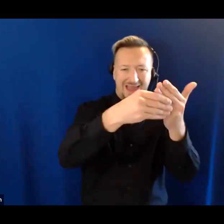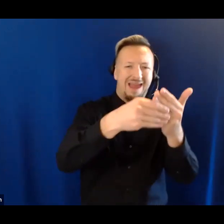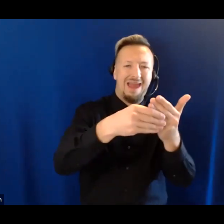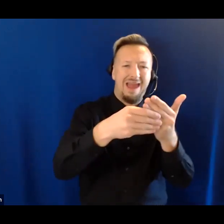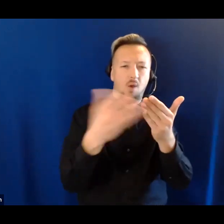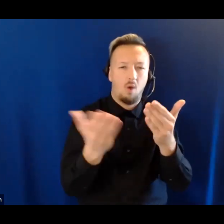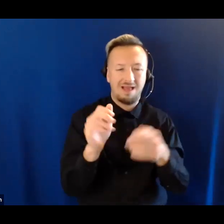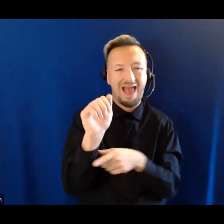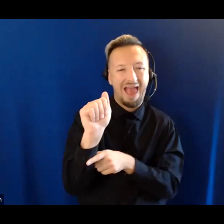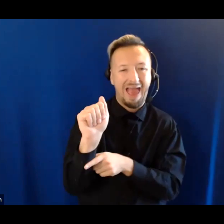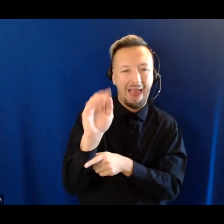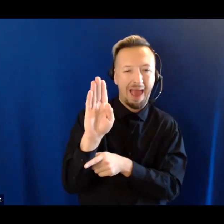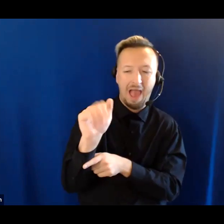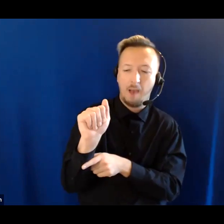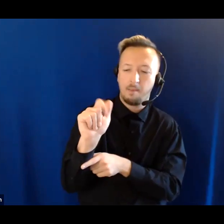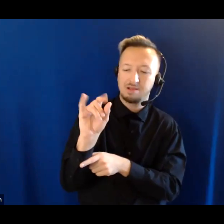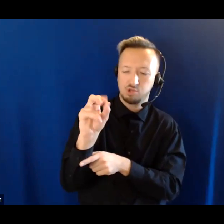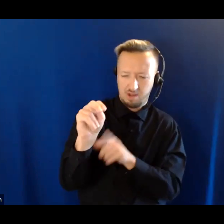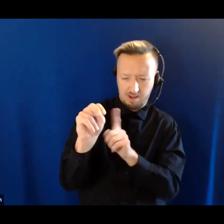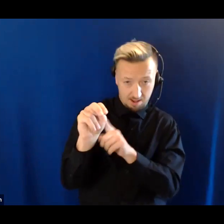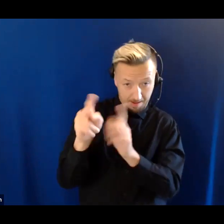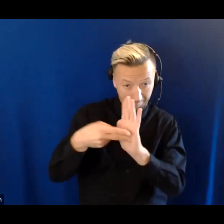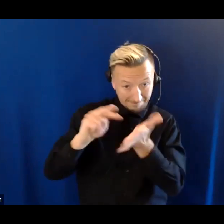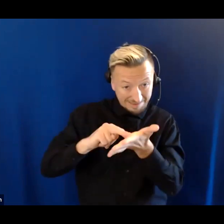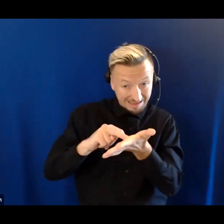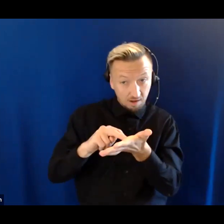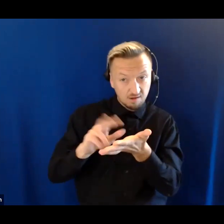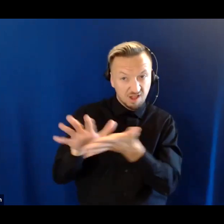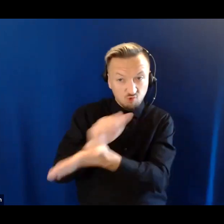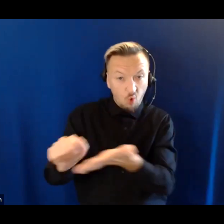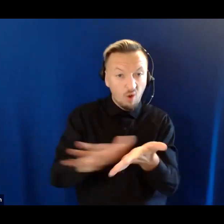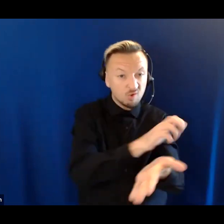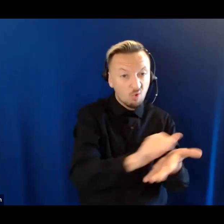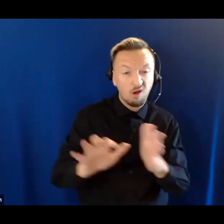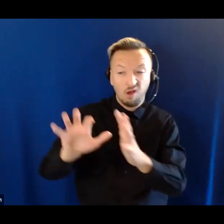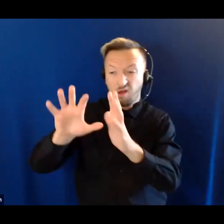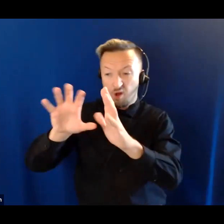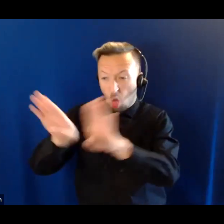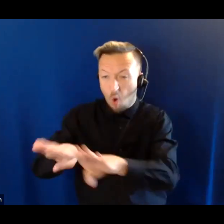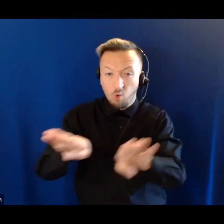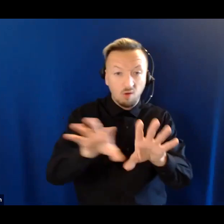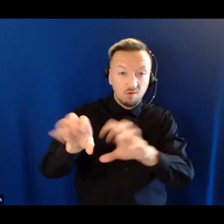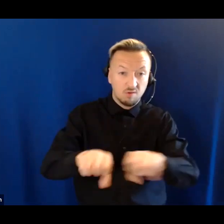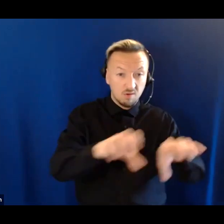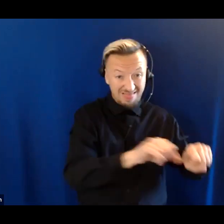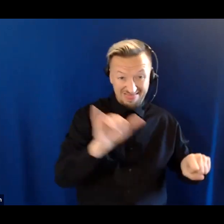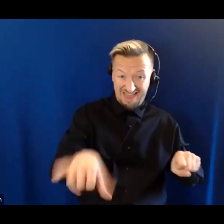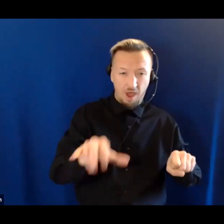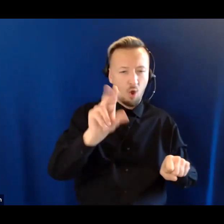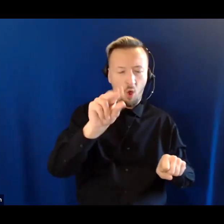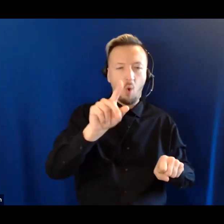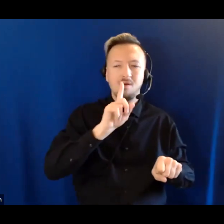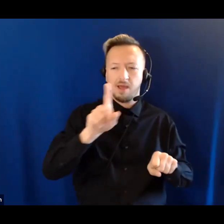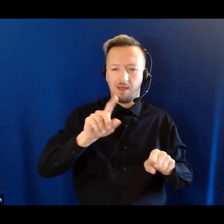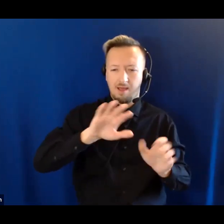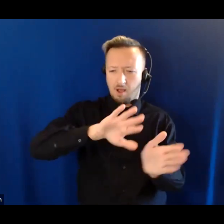to me is not this project of destruction, but it's more about creating what we actually need to live and survive. And along